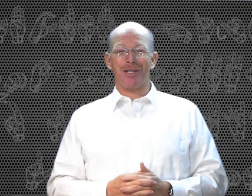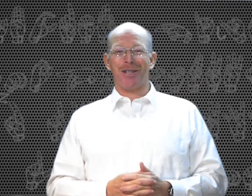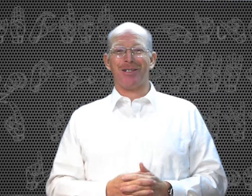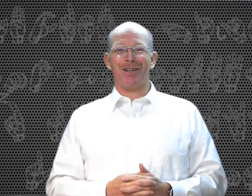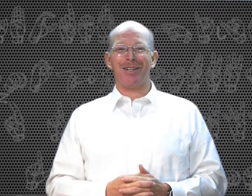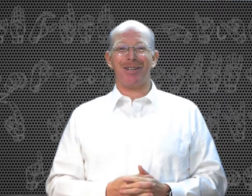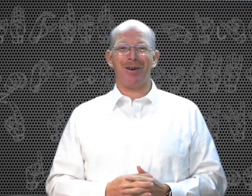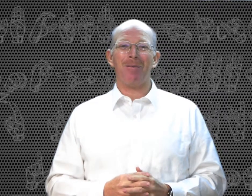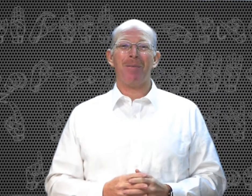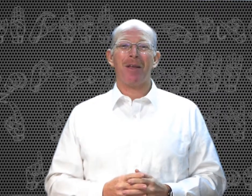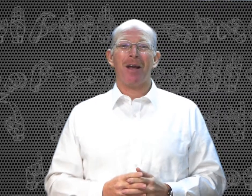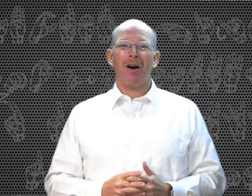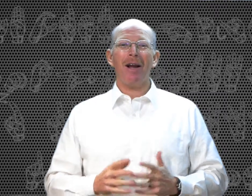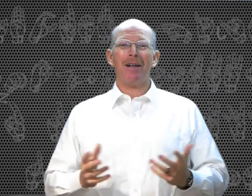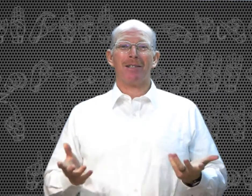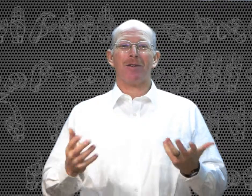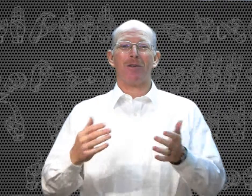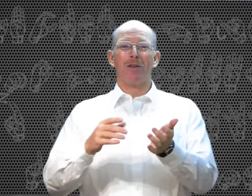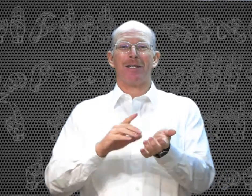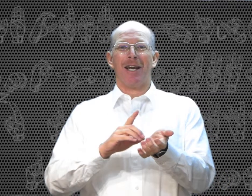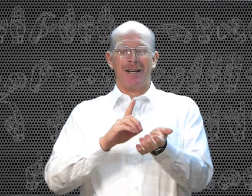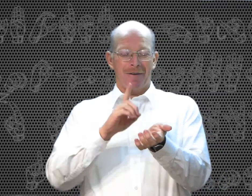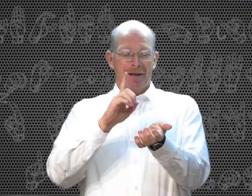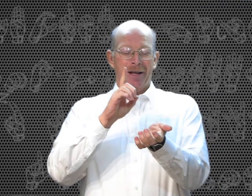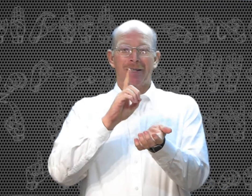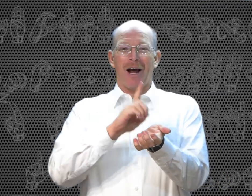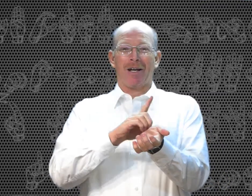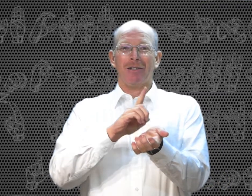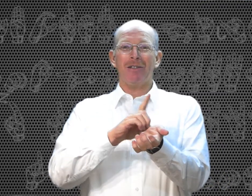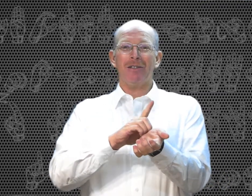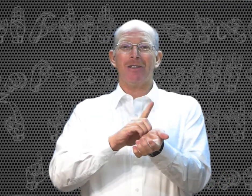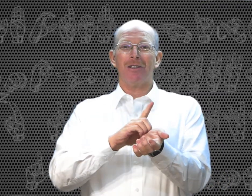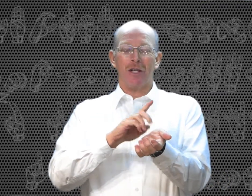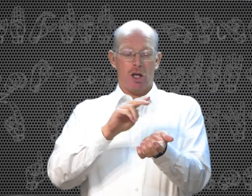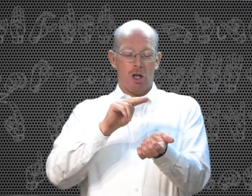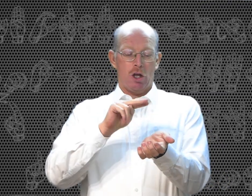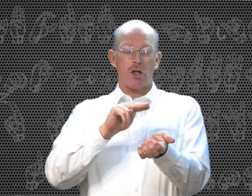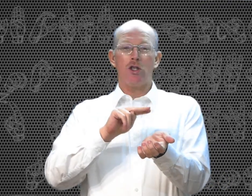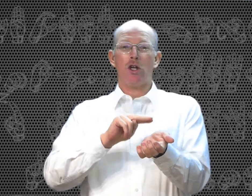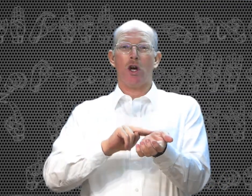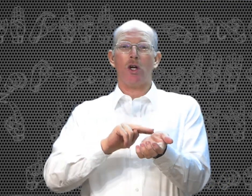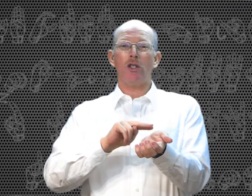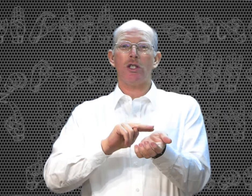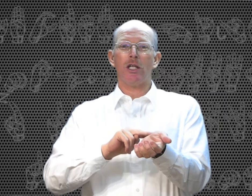visits that you need to do. All right, let's go through these again. Doctor, nurse,